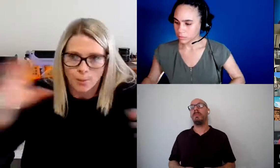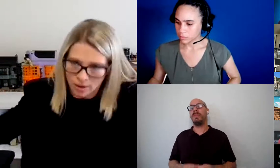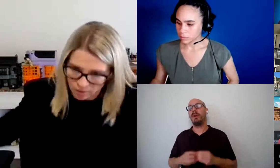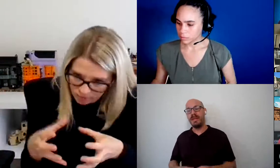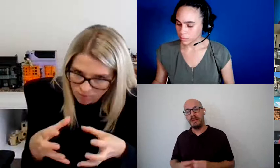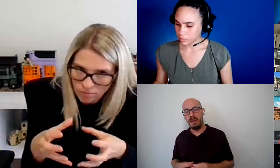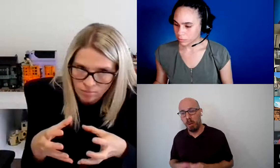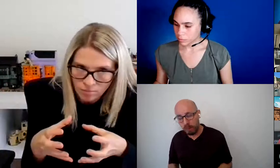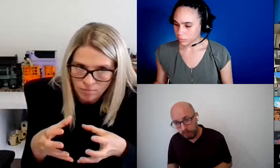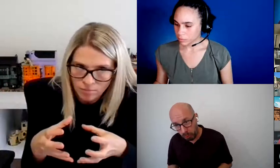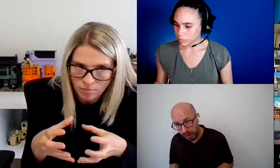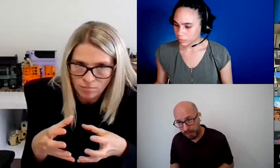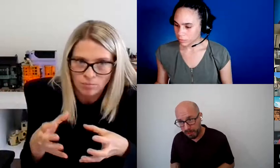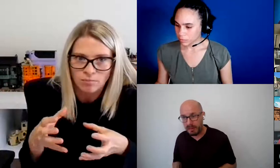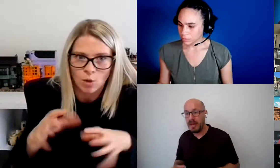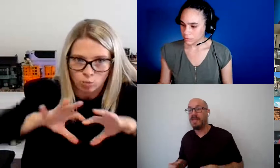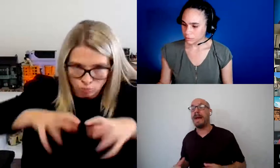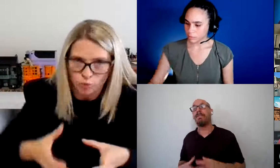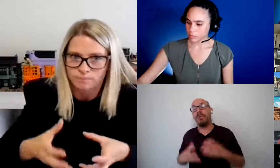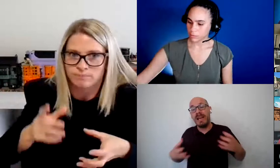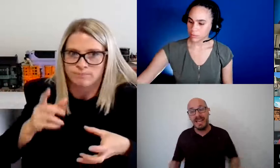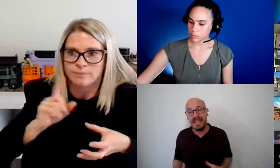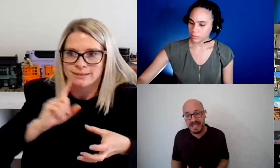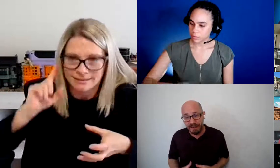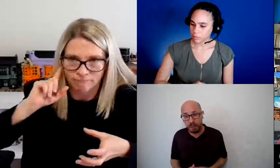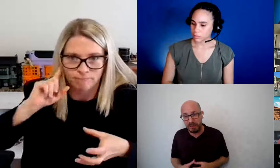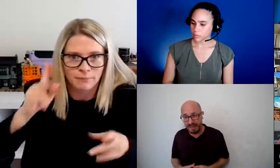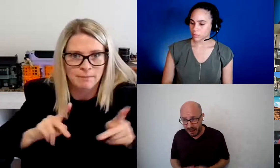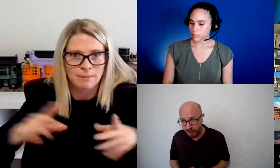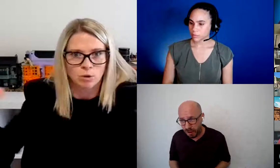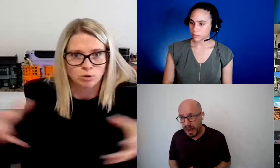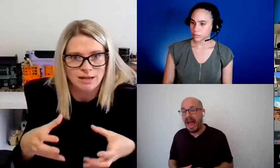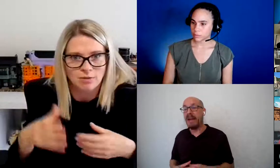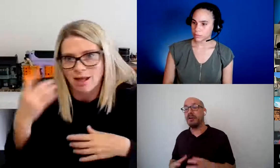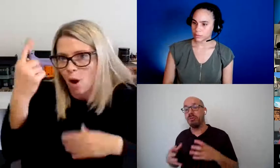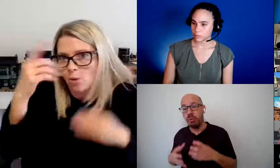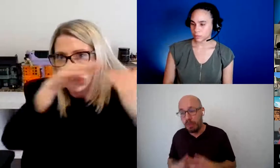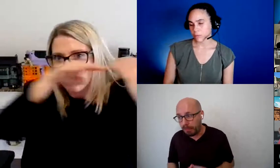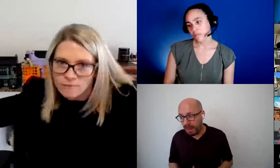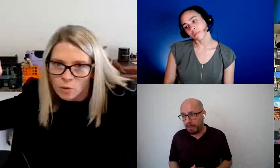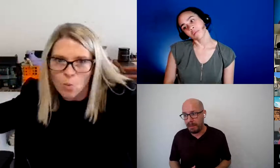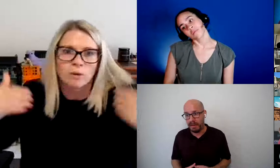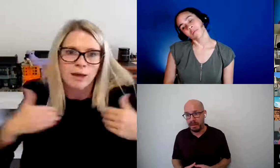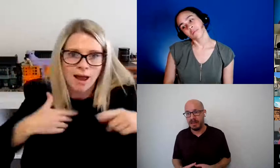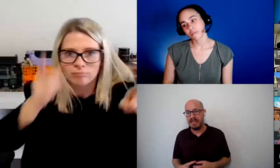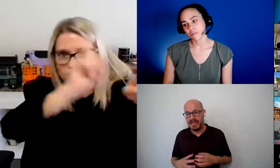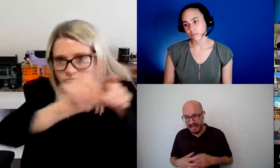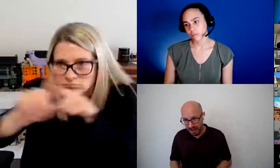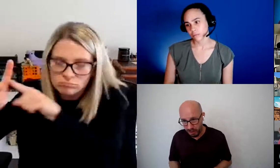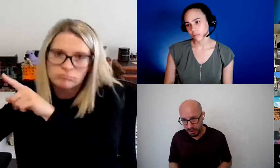There need to be more programs that bring these deaf folks together and group them together,